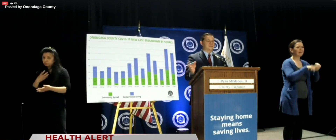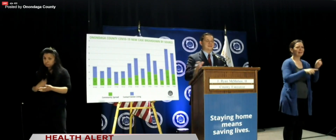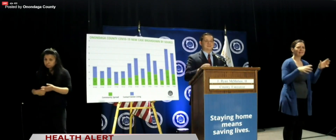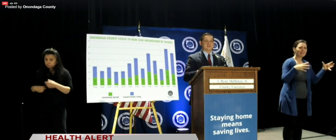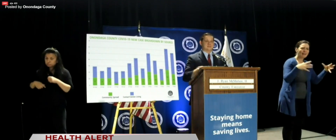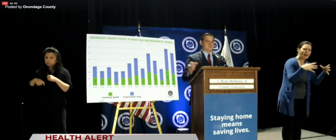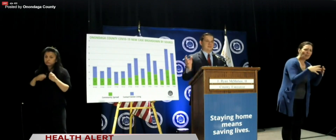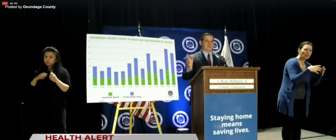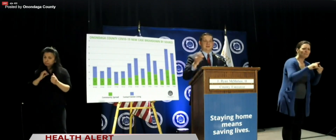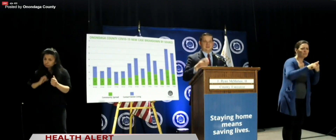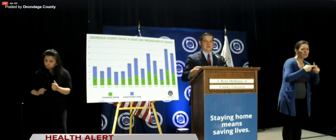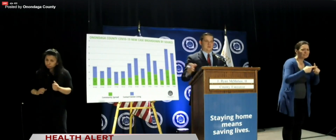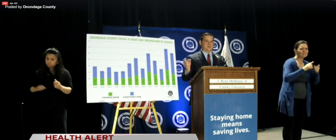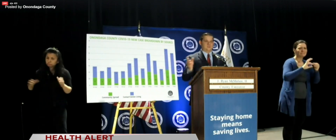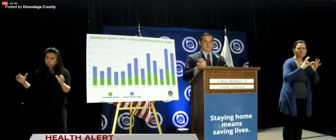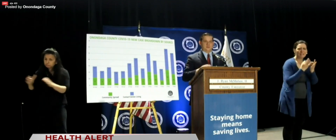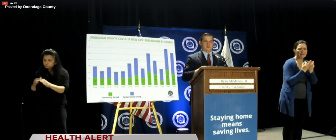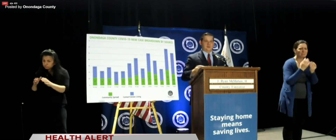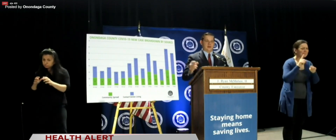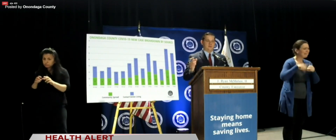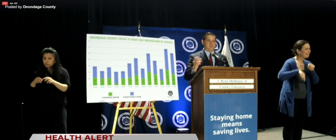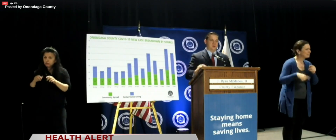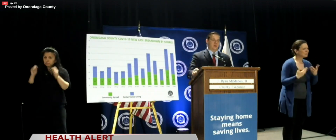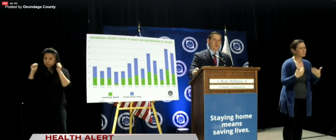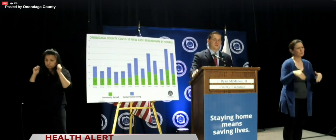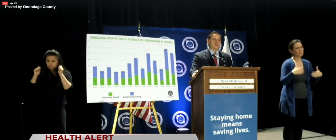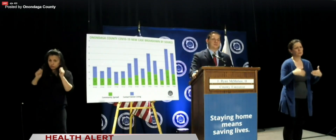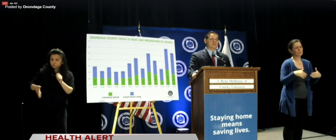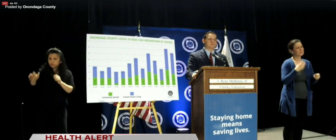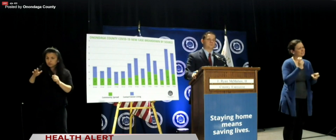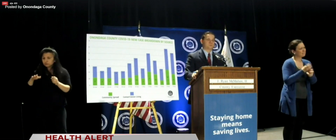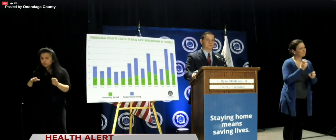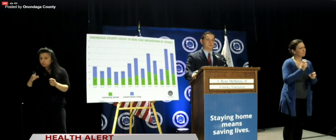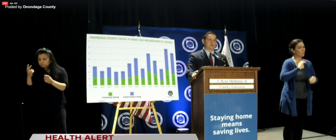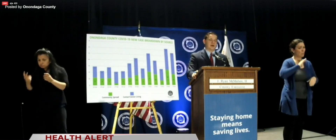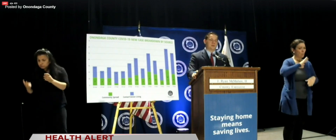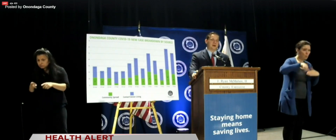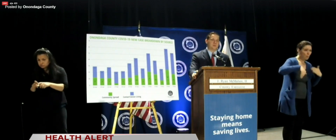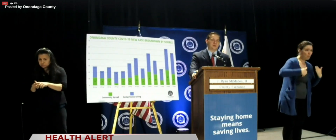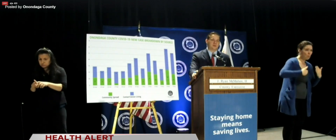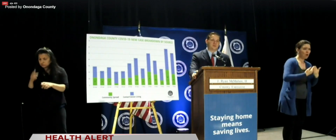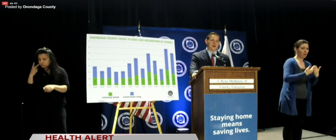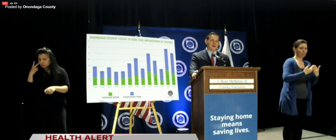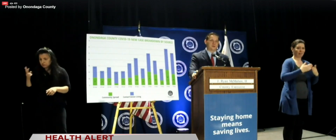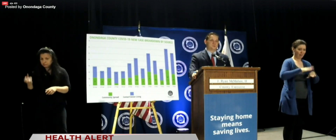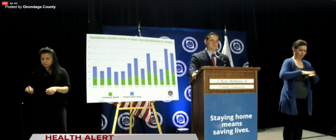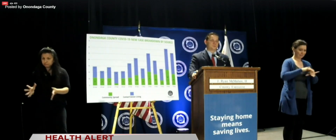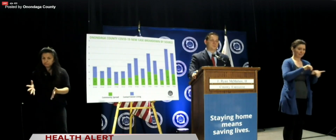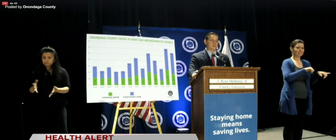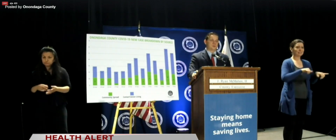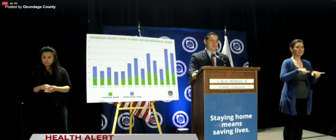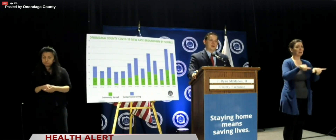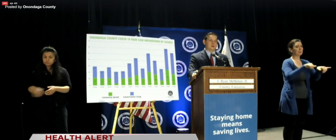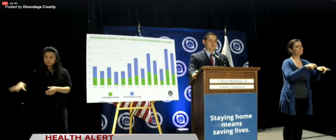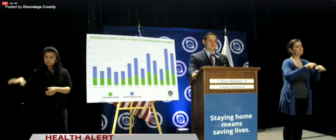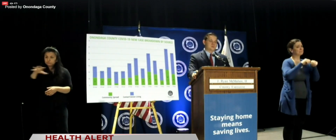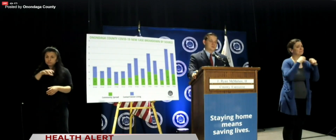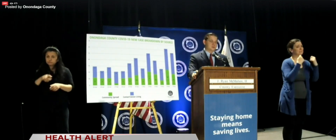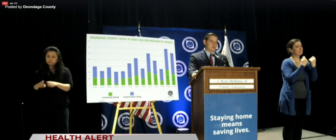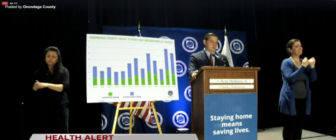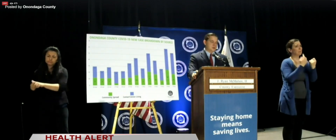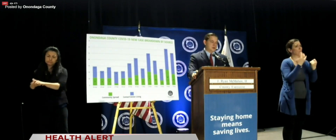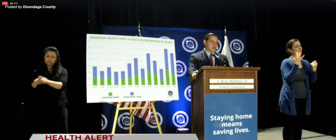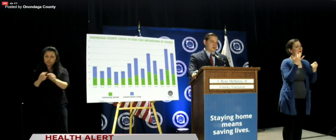on the same team at the end of the day here. We're all on the same team. The common enemy is the virus. The virus